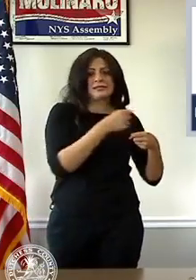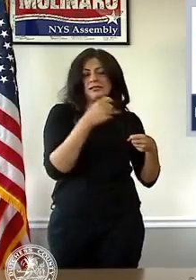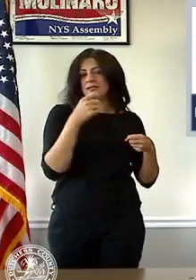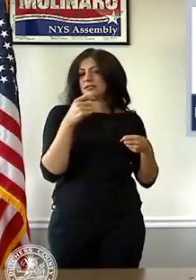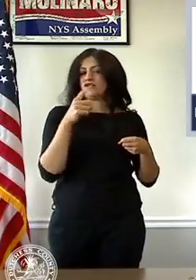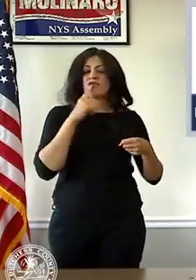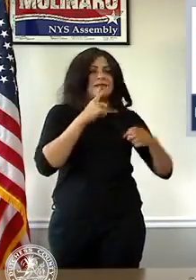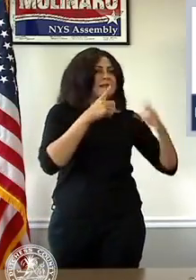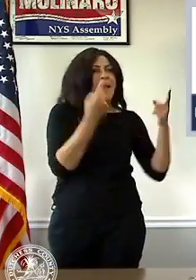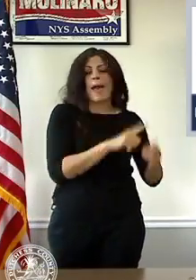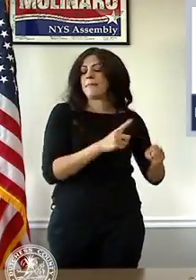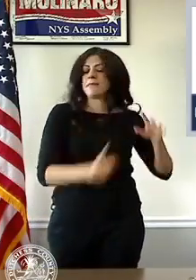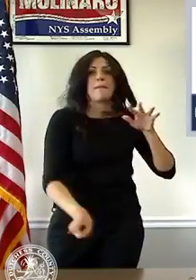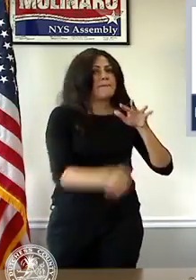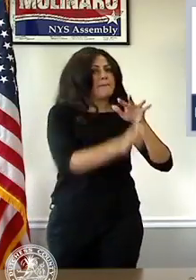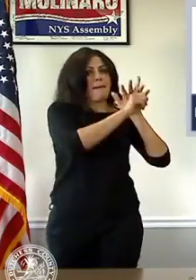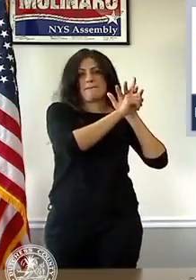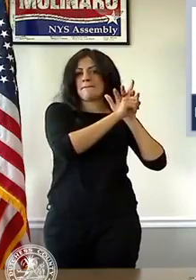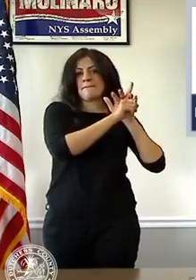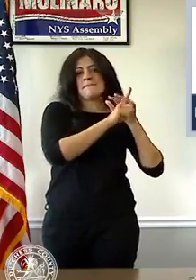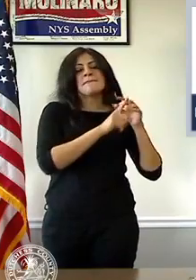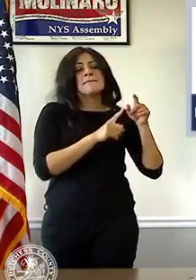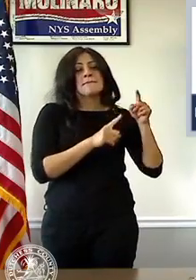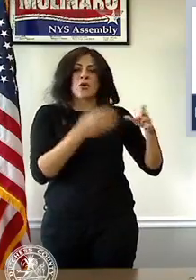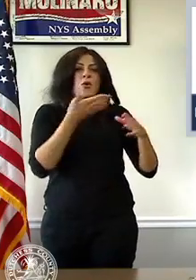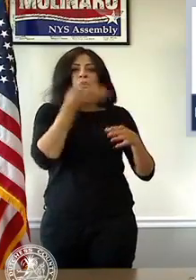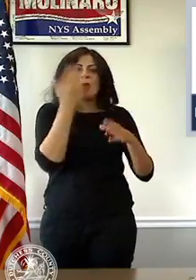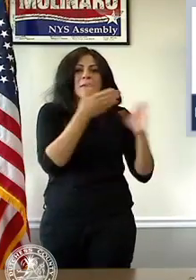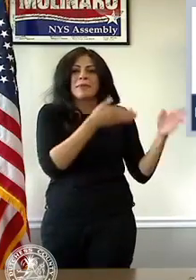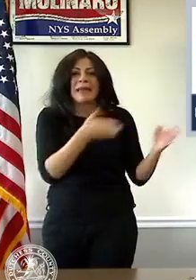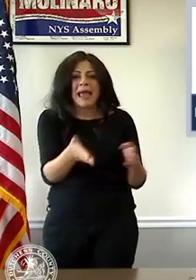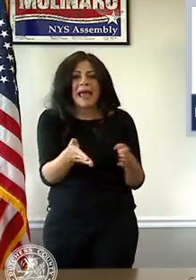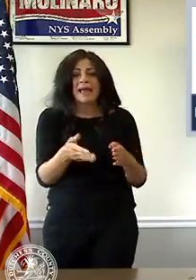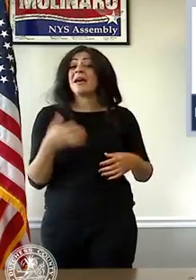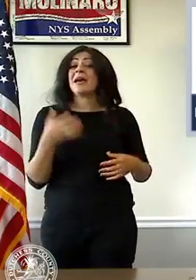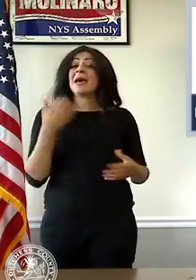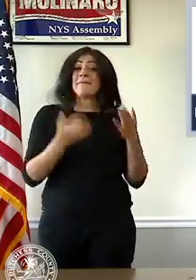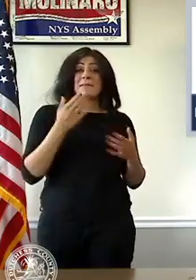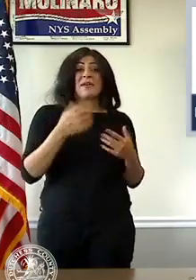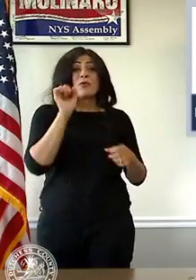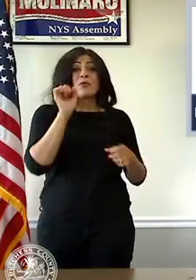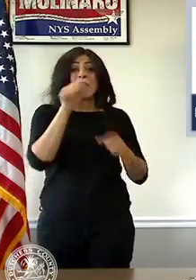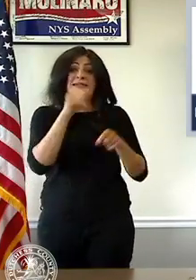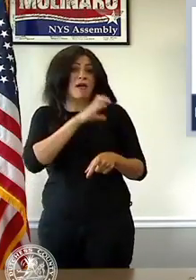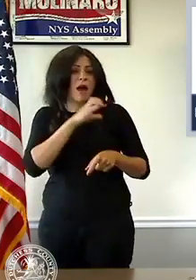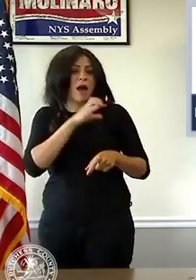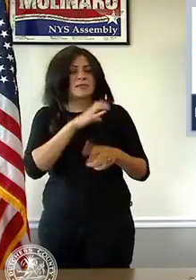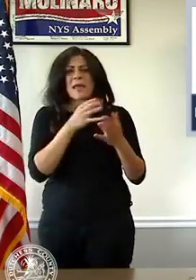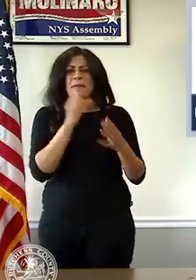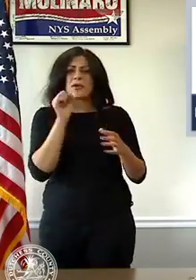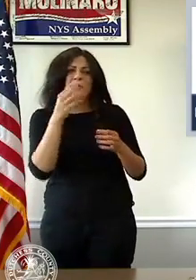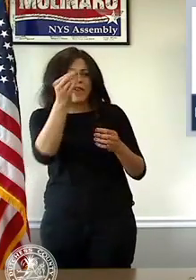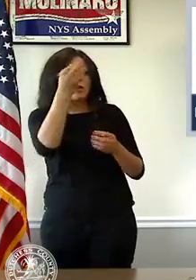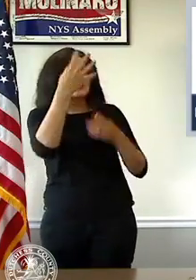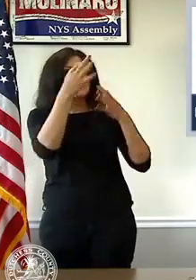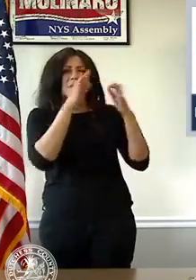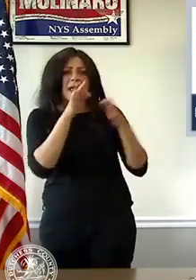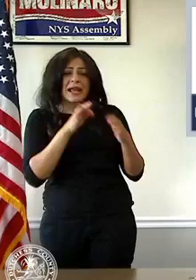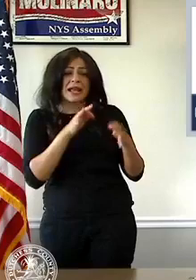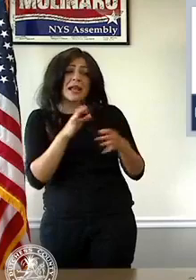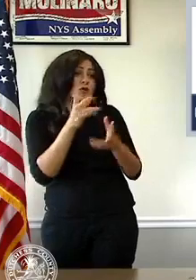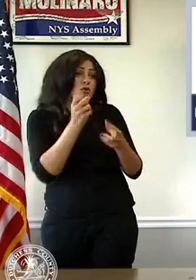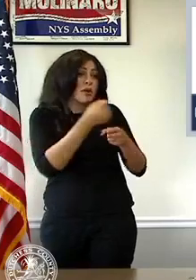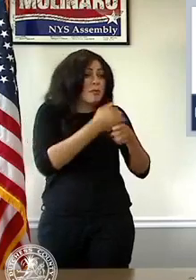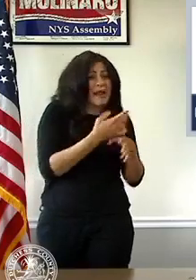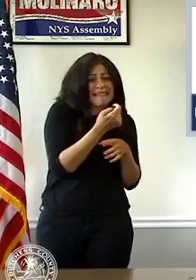beach. Anybody in law enforcement will tell you that you might be able to prepare, you might be able to assist in sort of redirecting some of the energy,